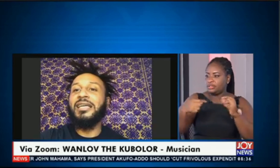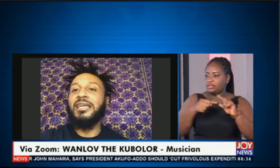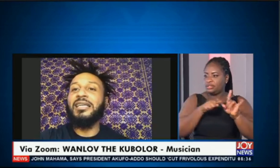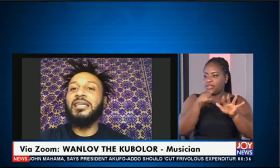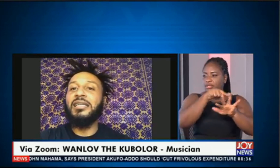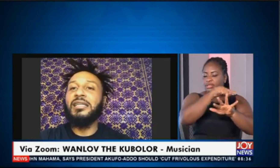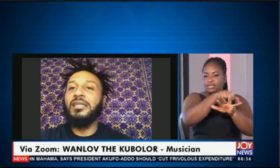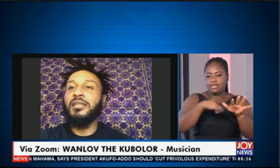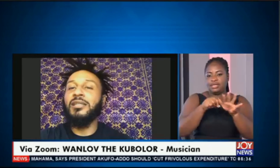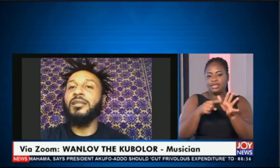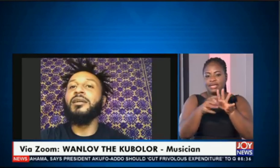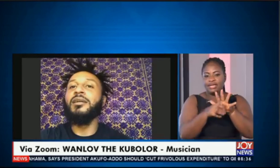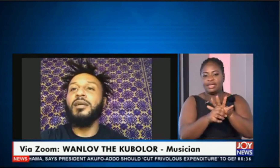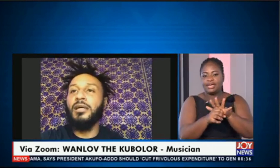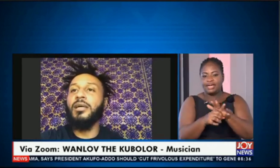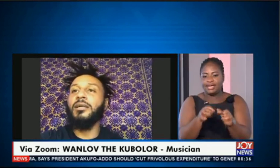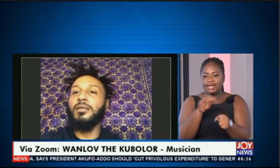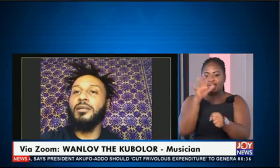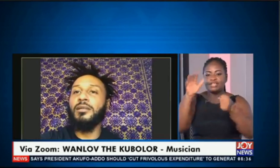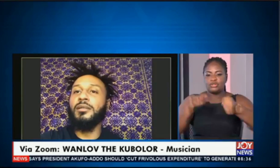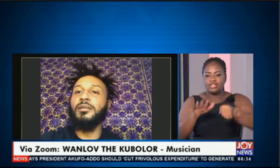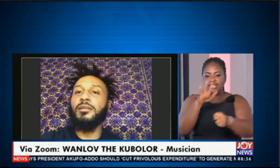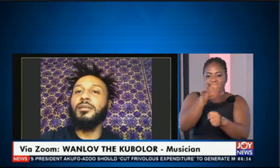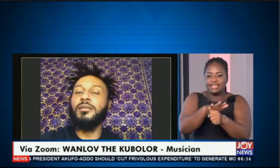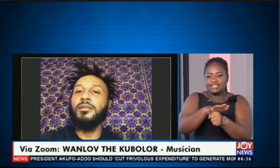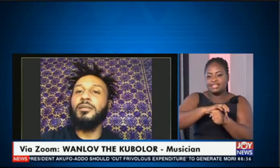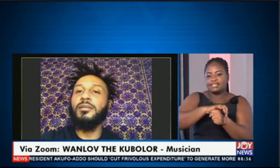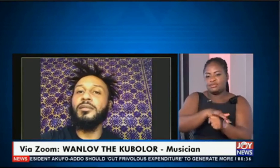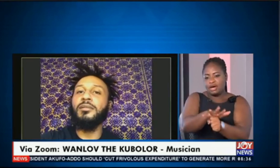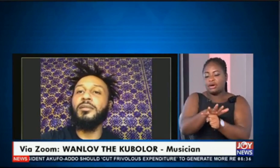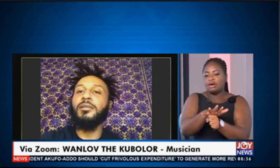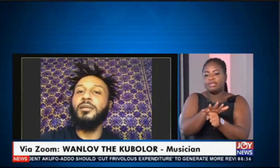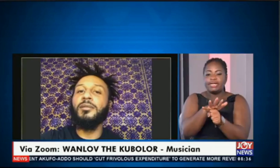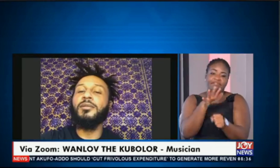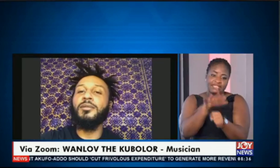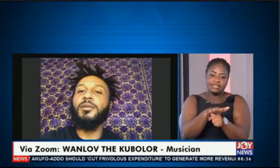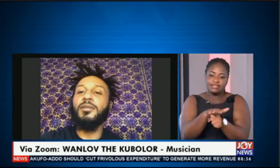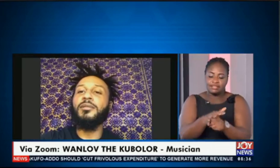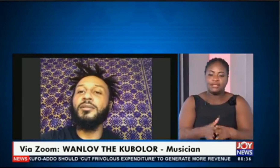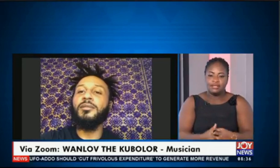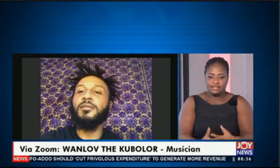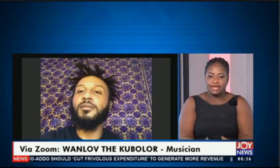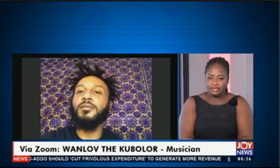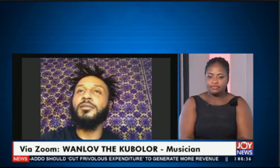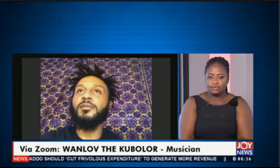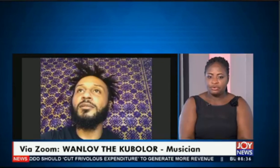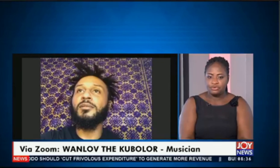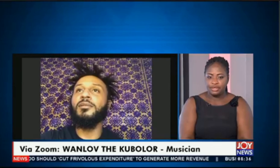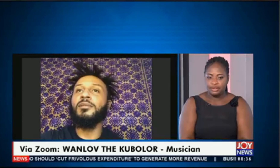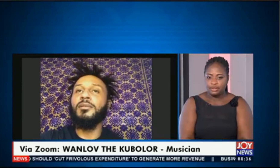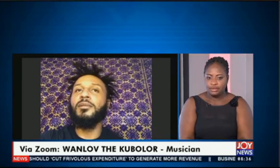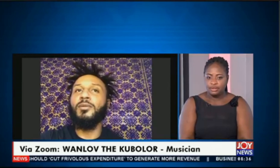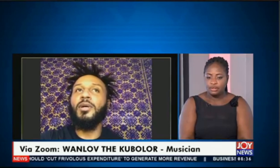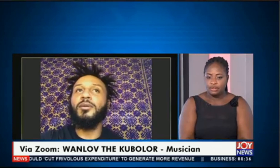crowned. Oh, because it has crown. So yes, that's how come they invented this sign for